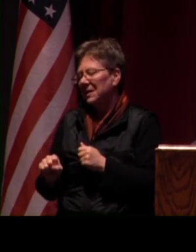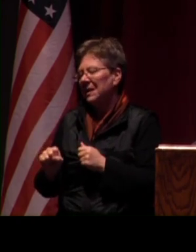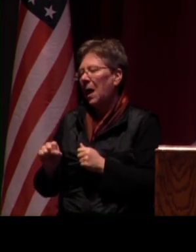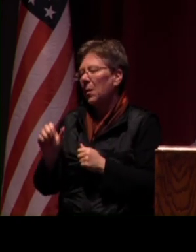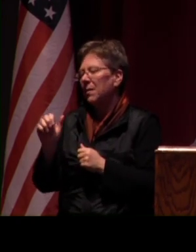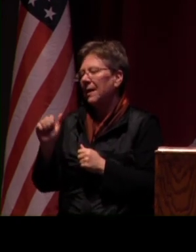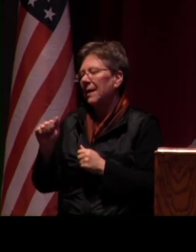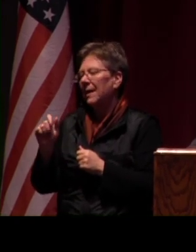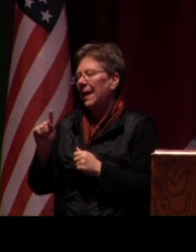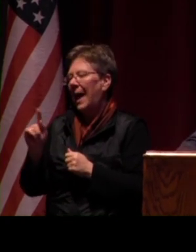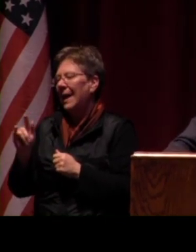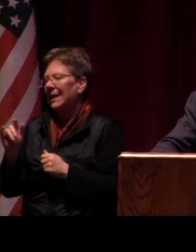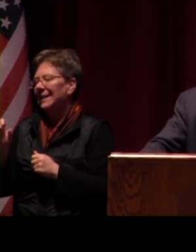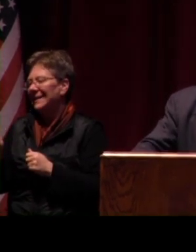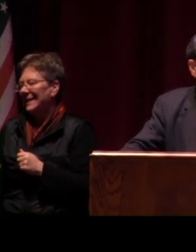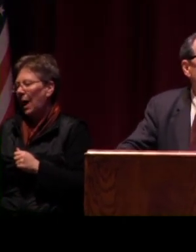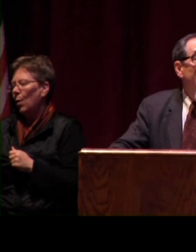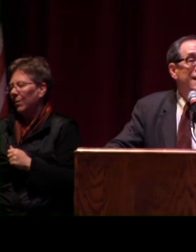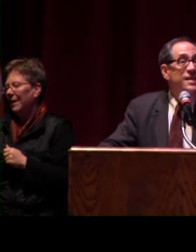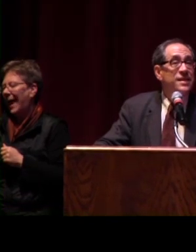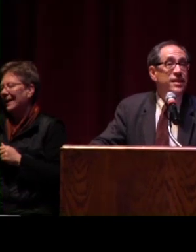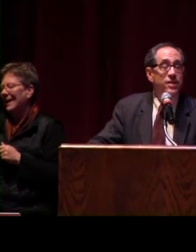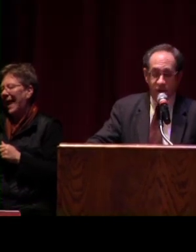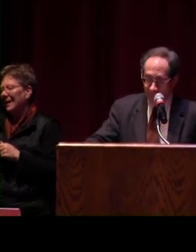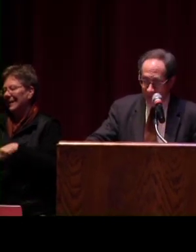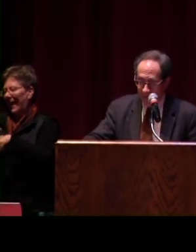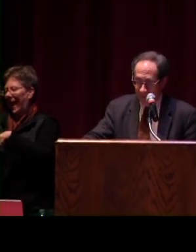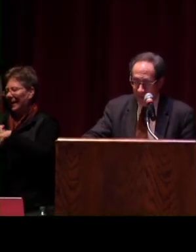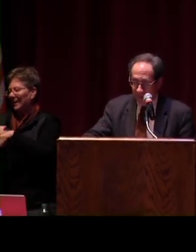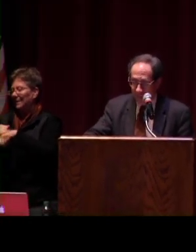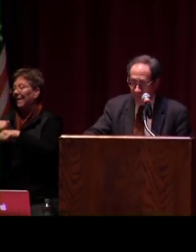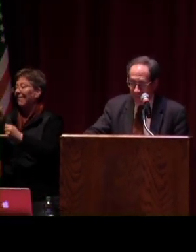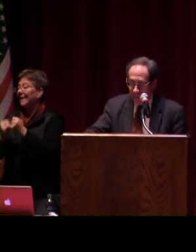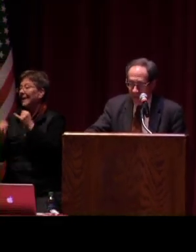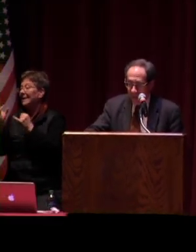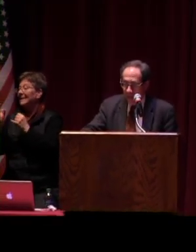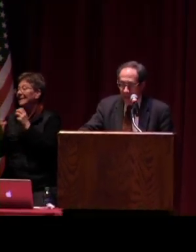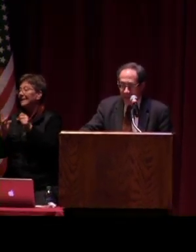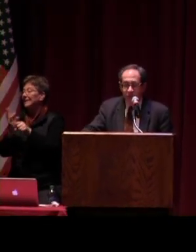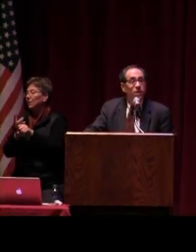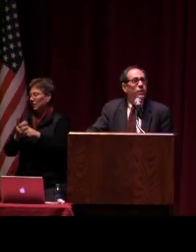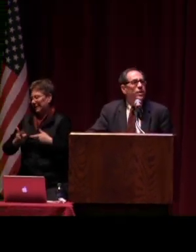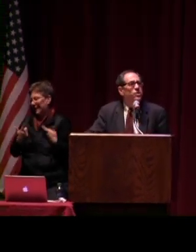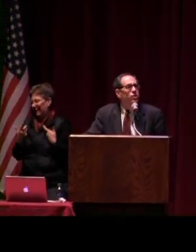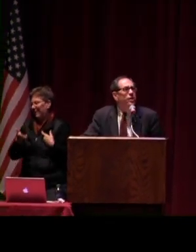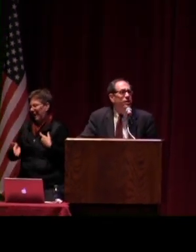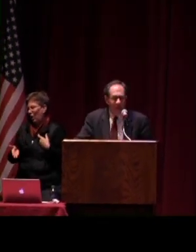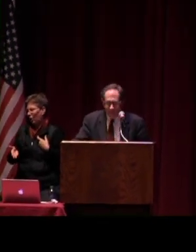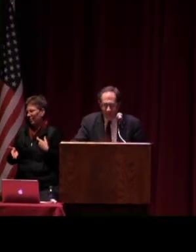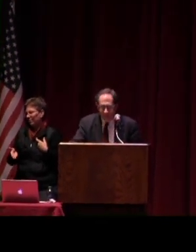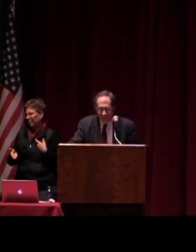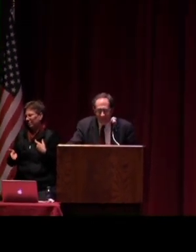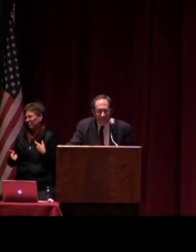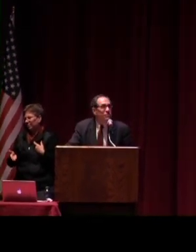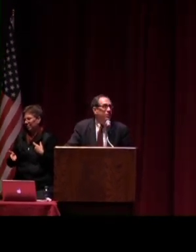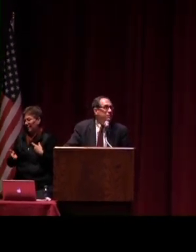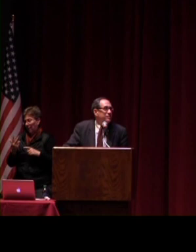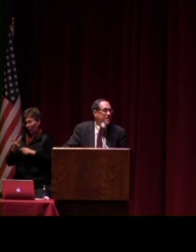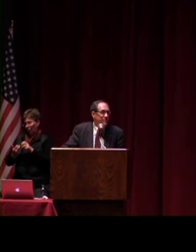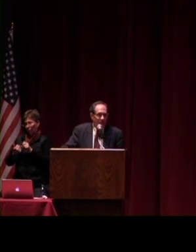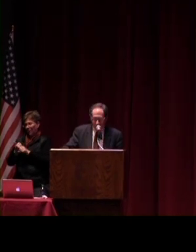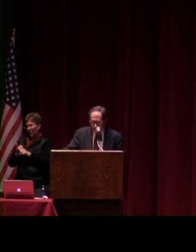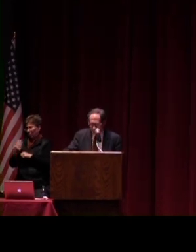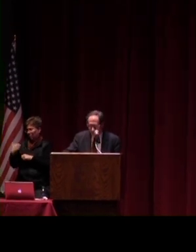of St. Helena. He would spend the last 6 years of his life there. Scarcely 3 years earlier, he had been